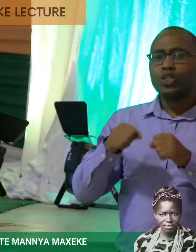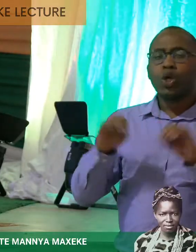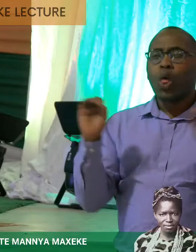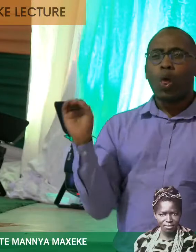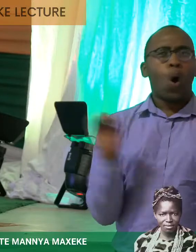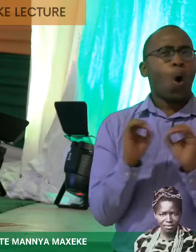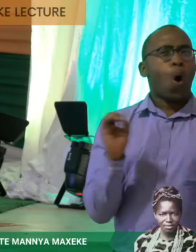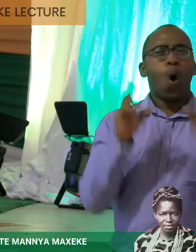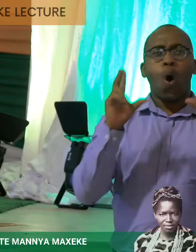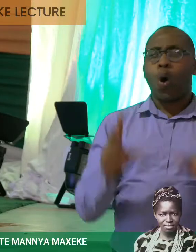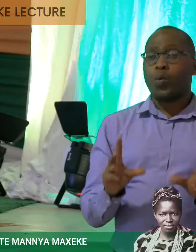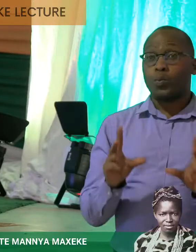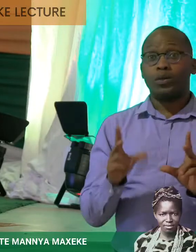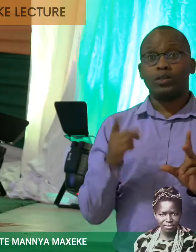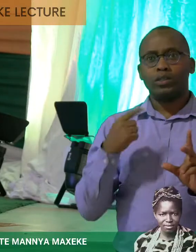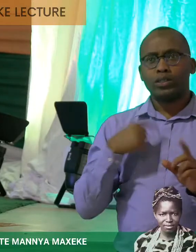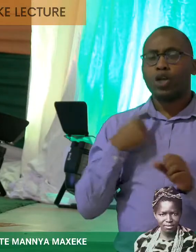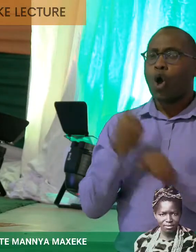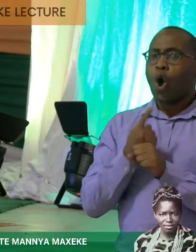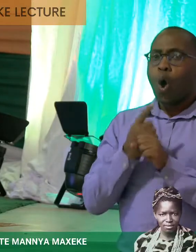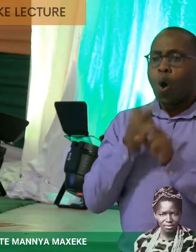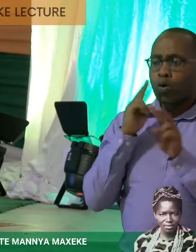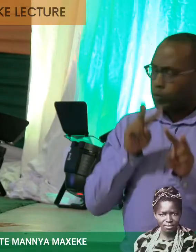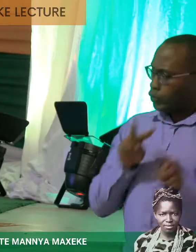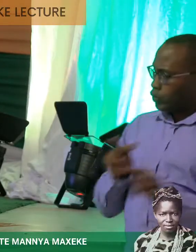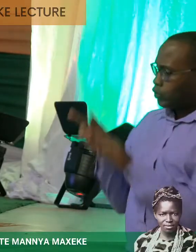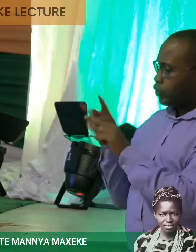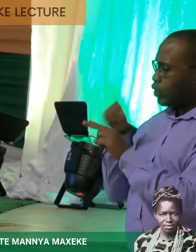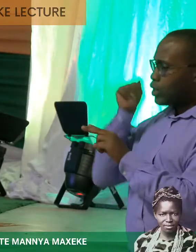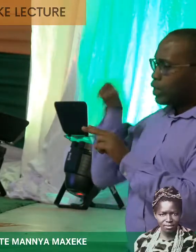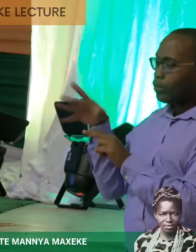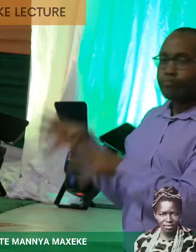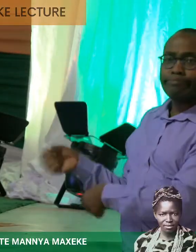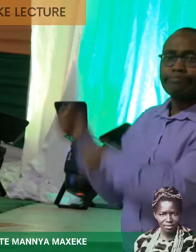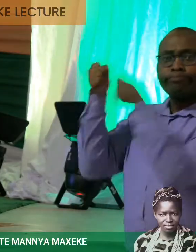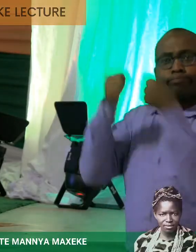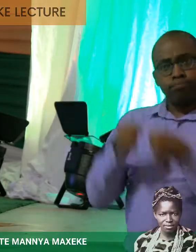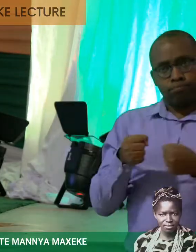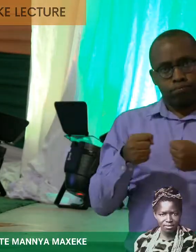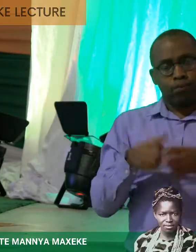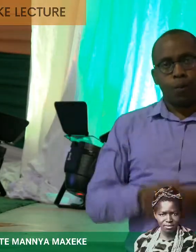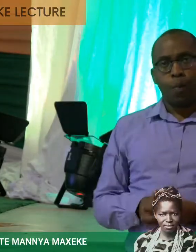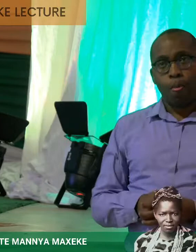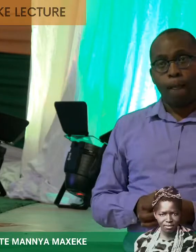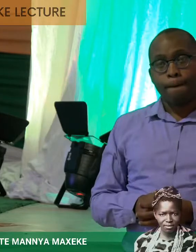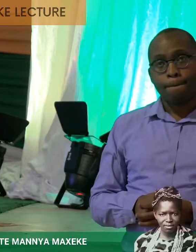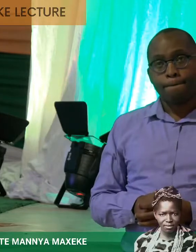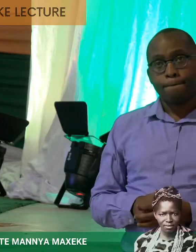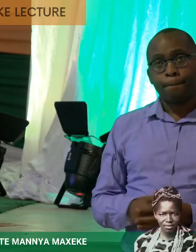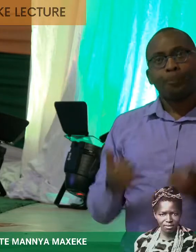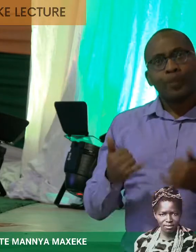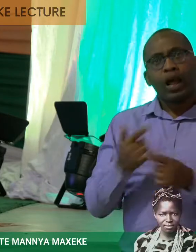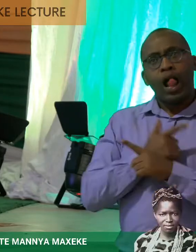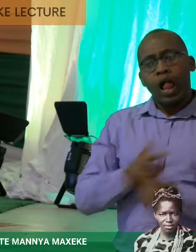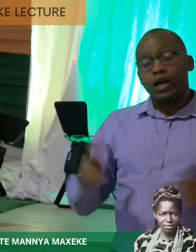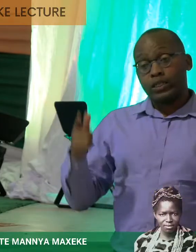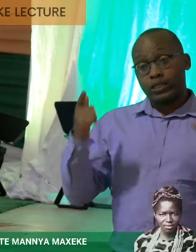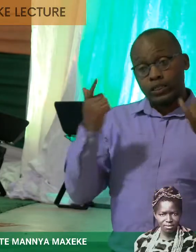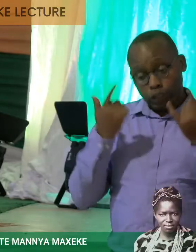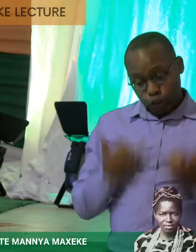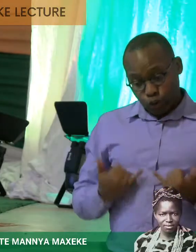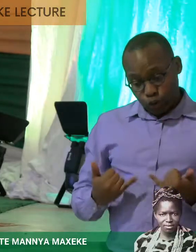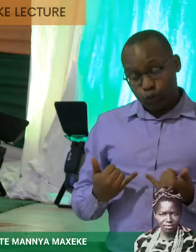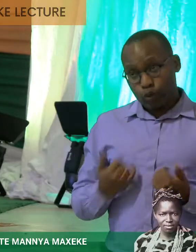a contribution towards the attainment of our freedom and liberty. Let our homework